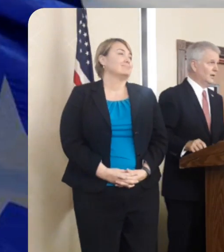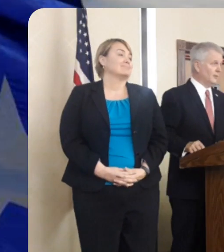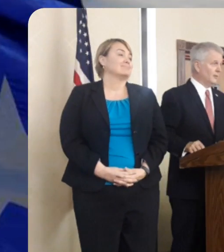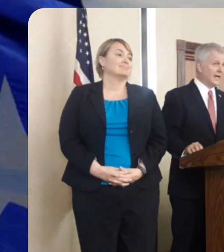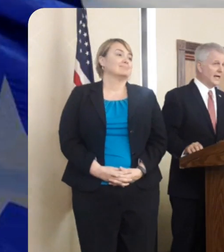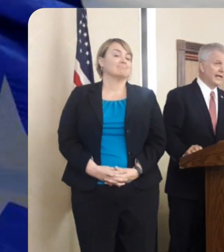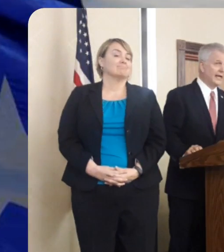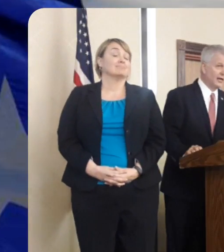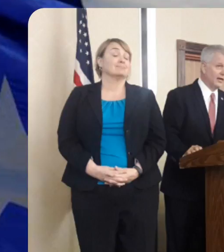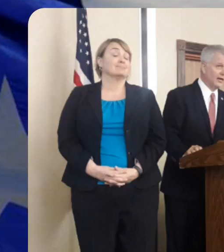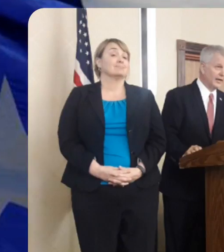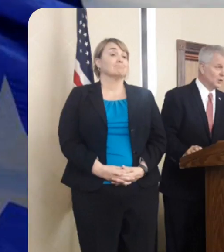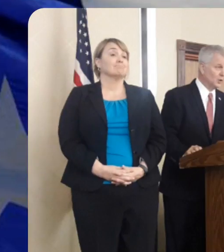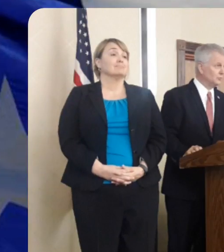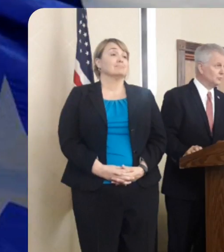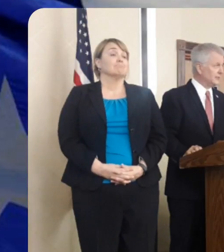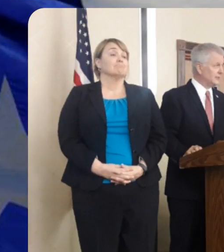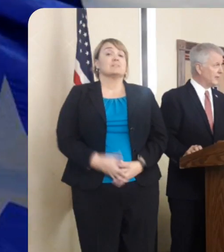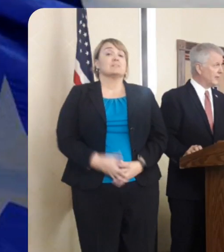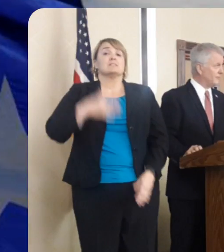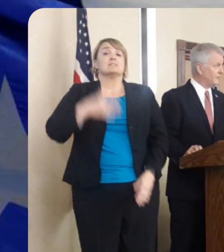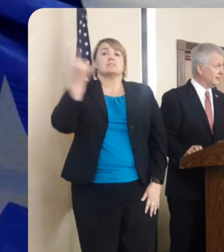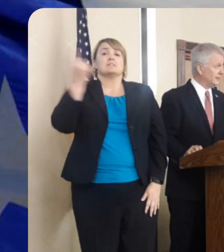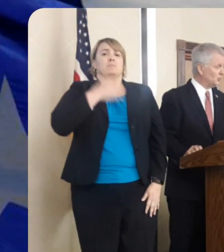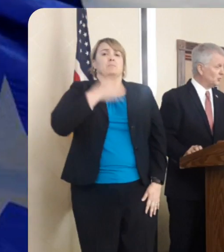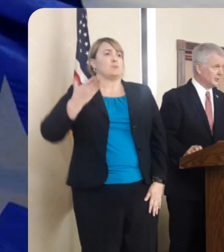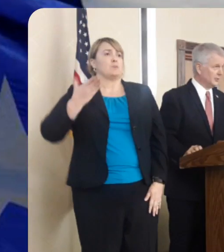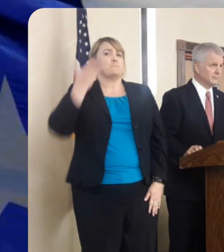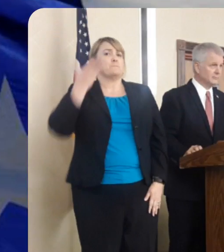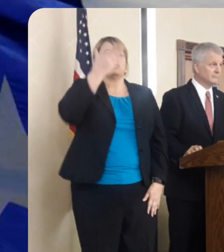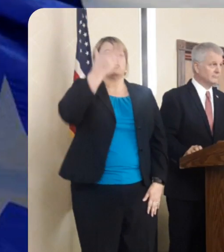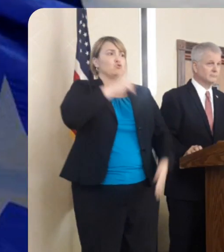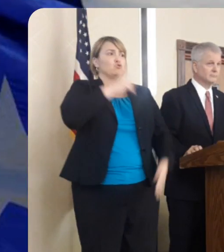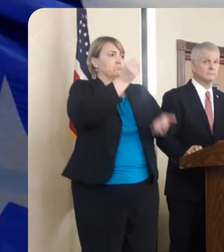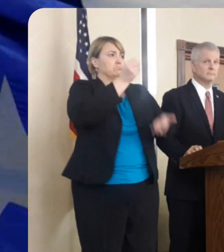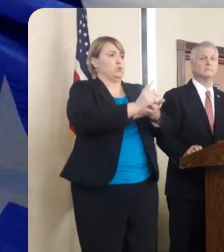May I have a motion, please, to ratify these appointments?